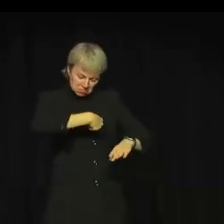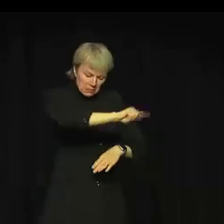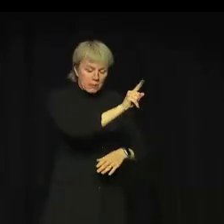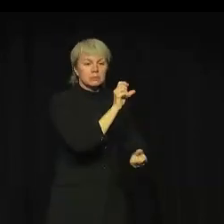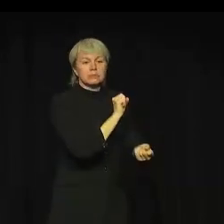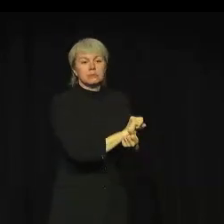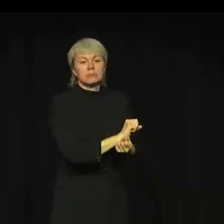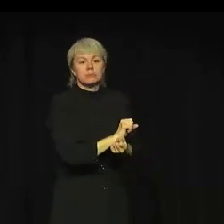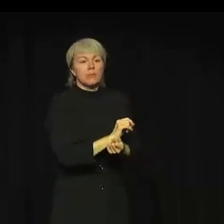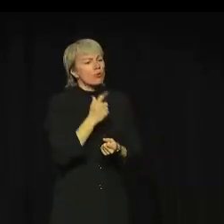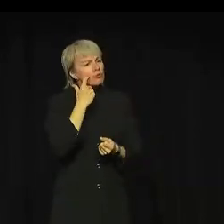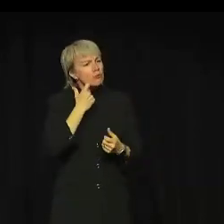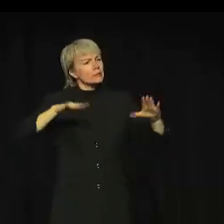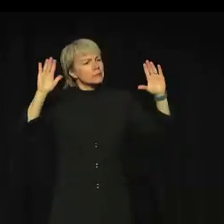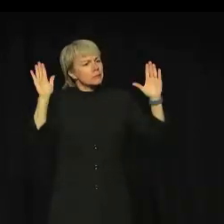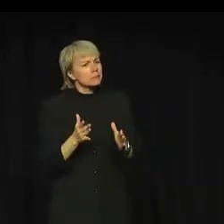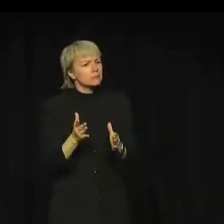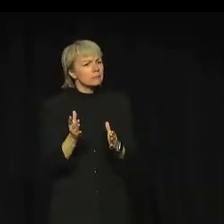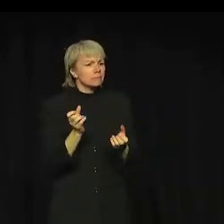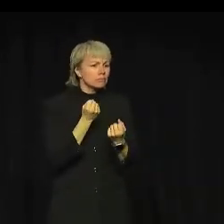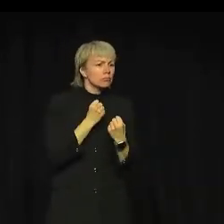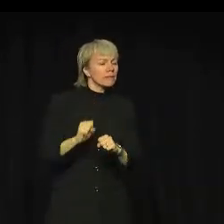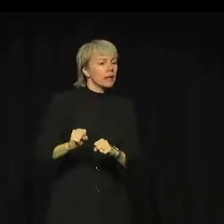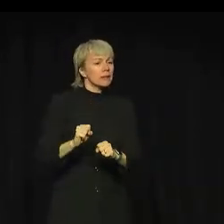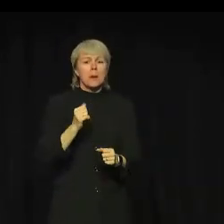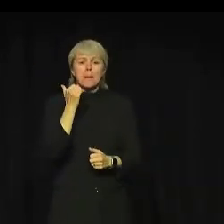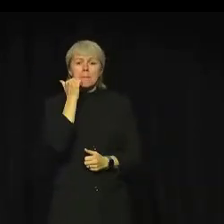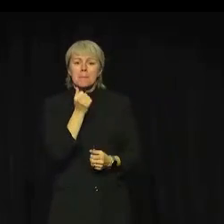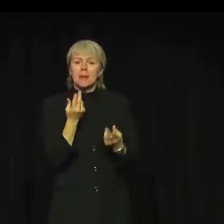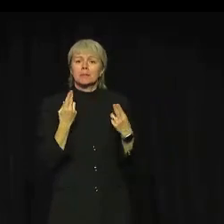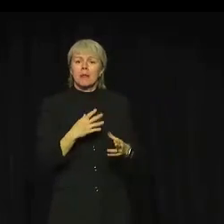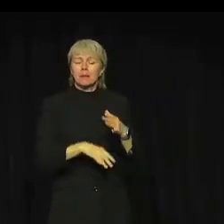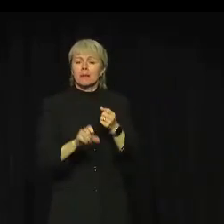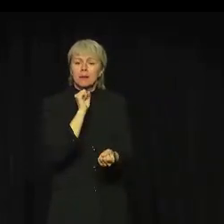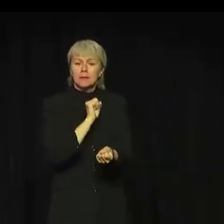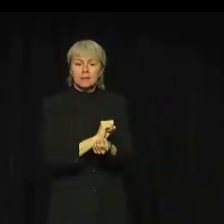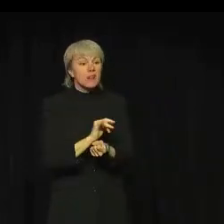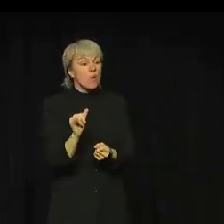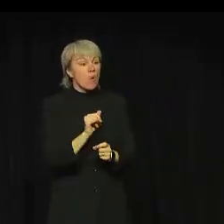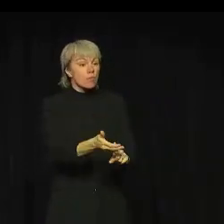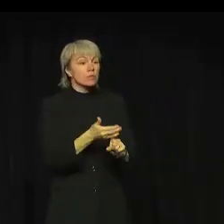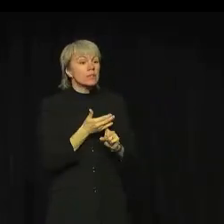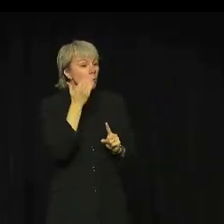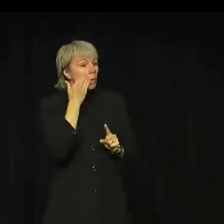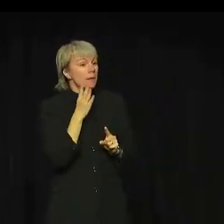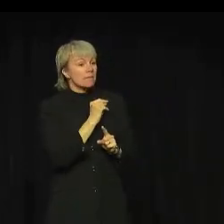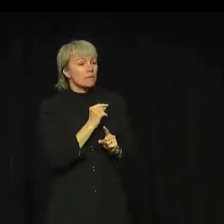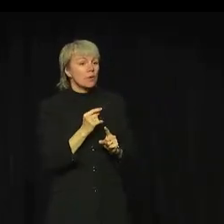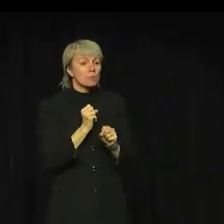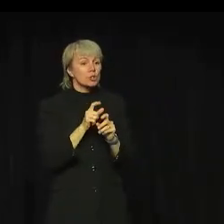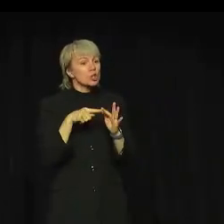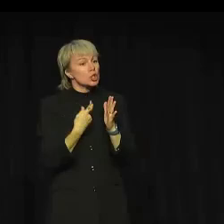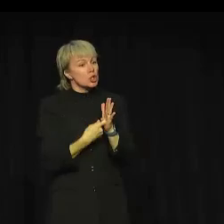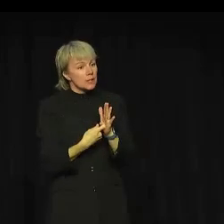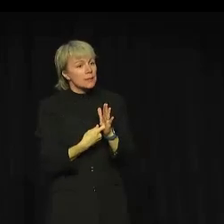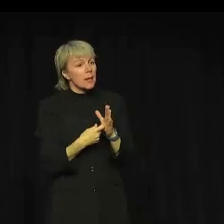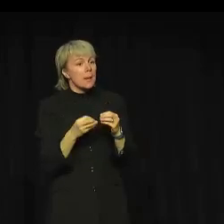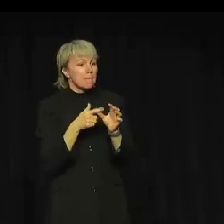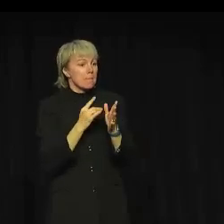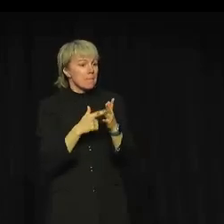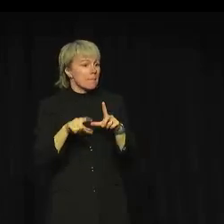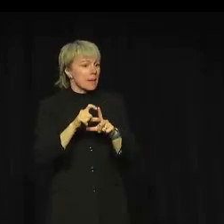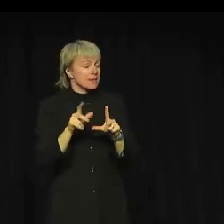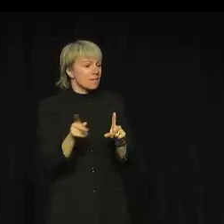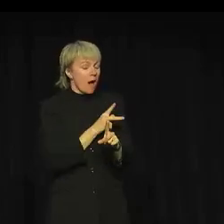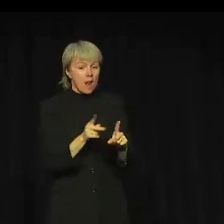deaths in custody, and the failure to protect women from gender-based violence. I could go on and on